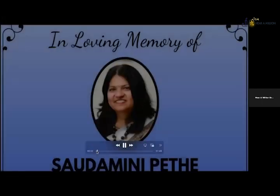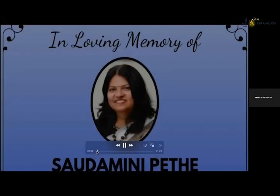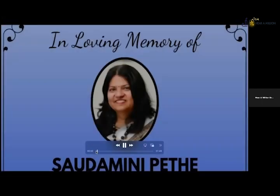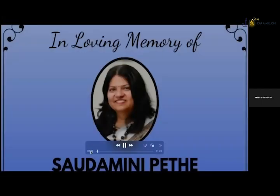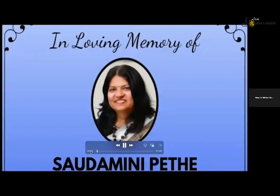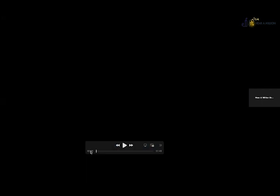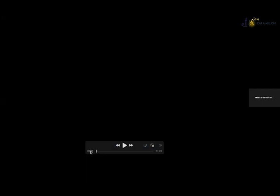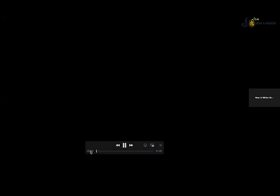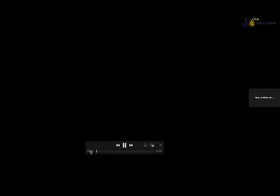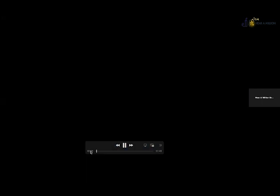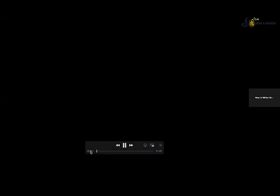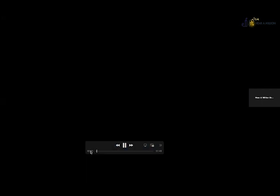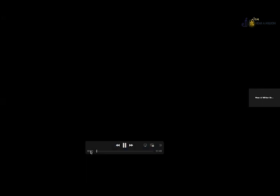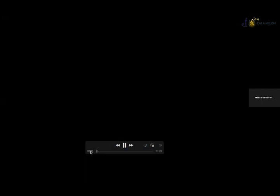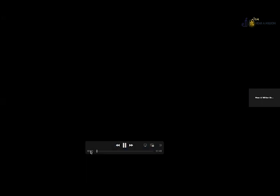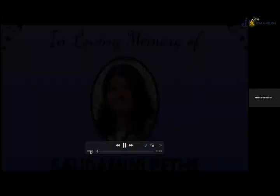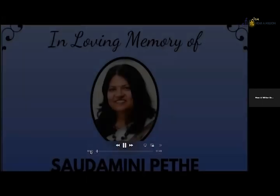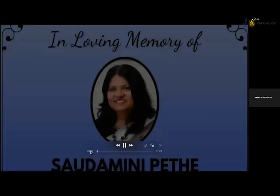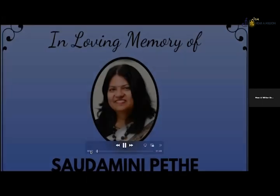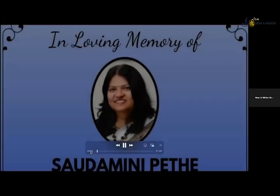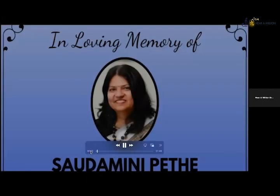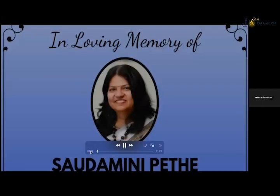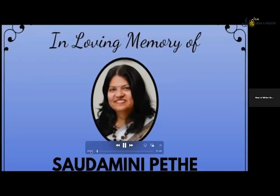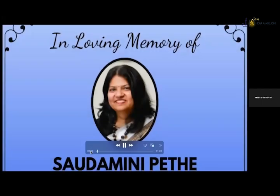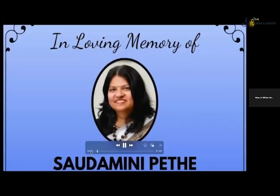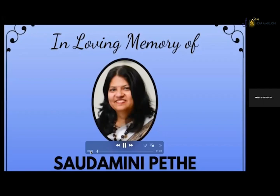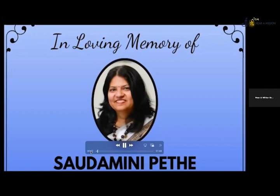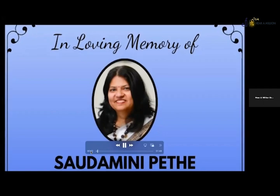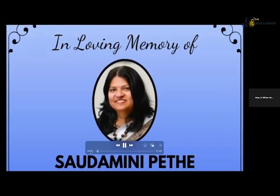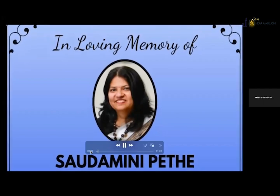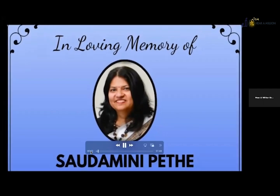So Sudamni is talking about.